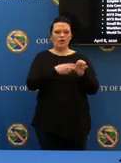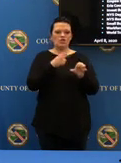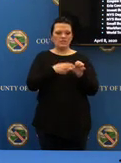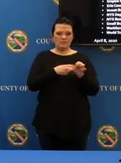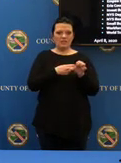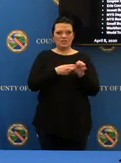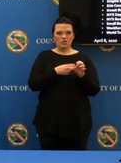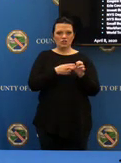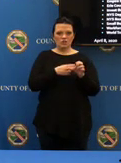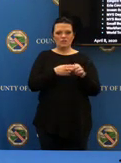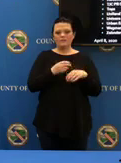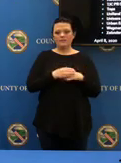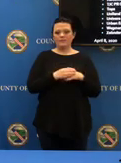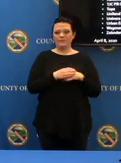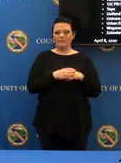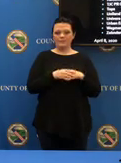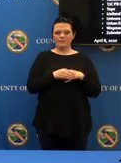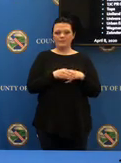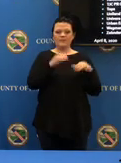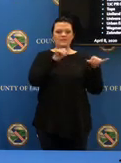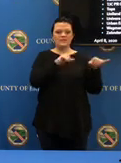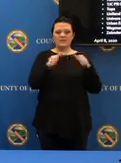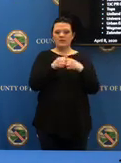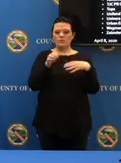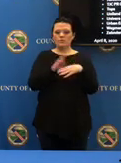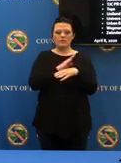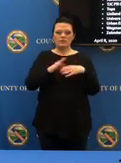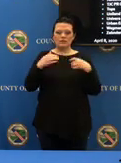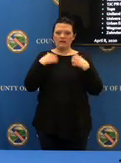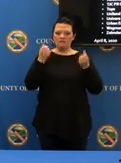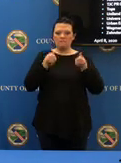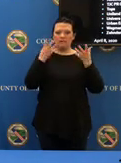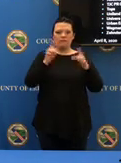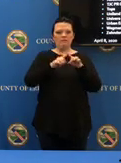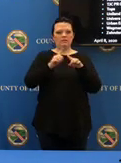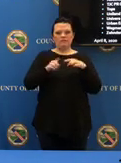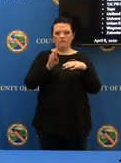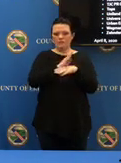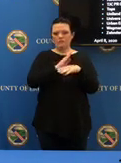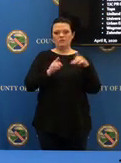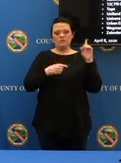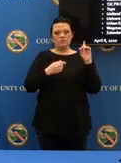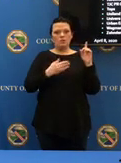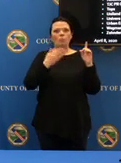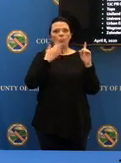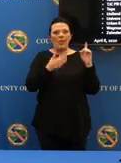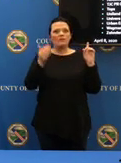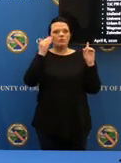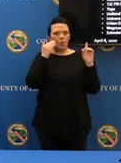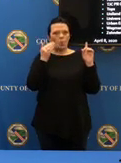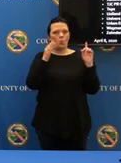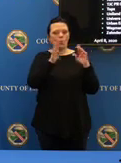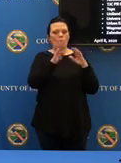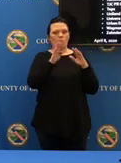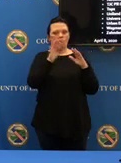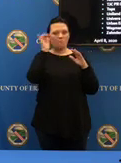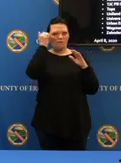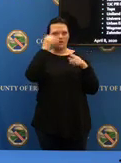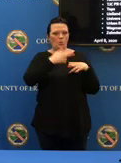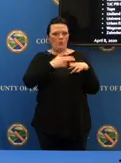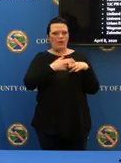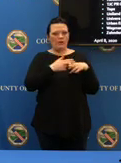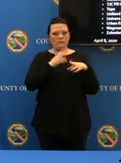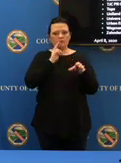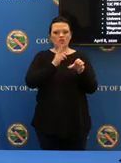participation through their members. And the same thing with businesses. We have a lot of businesses, some well-known Buffalo-based names that are